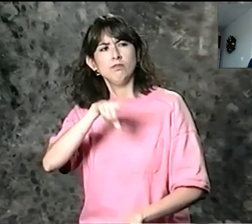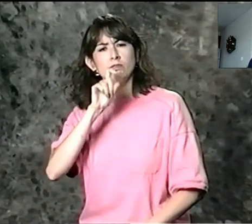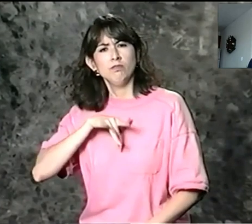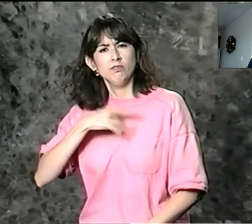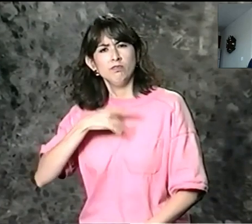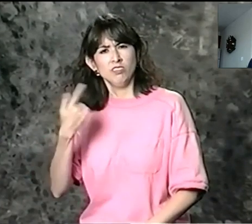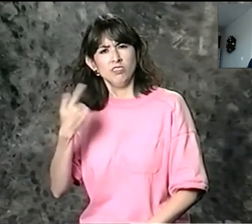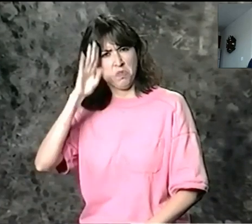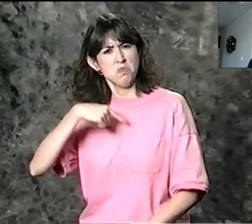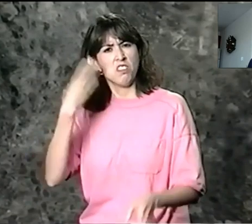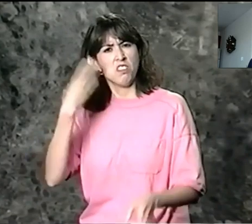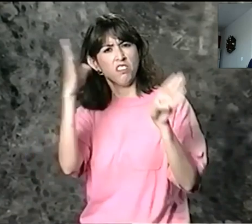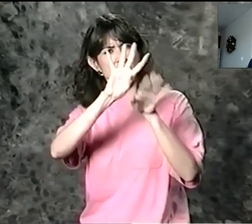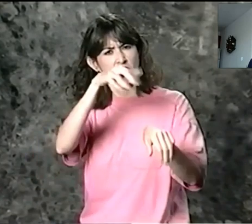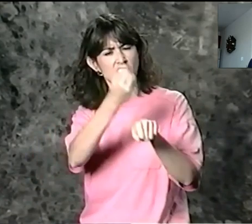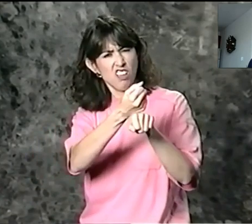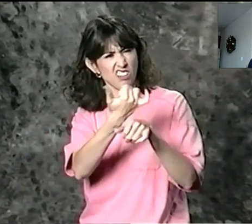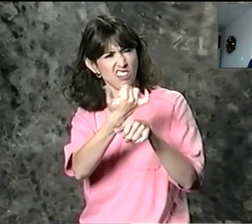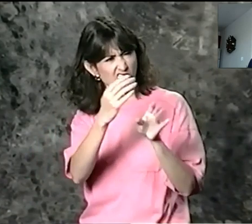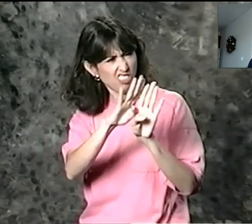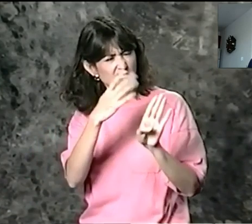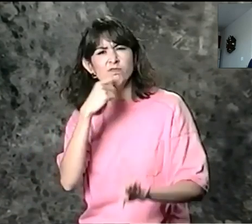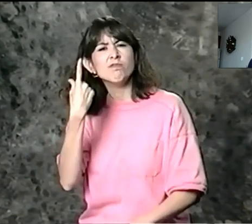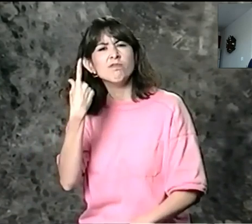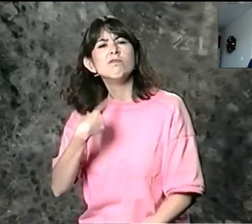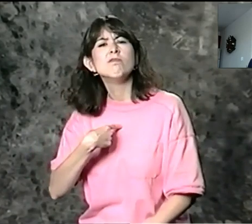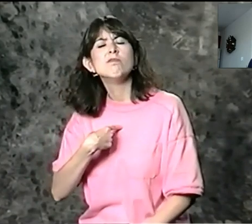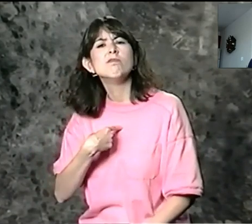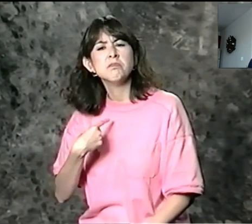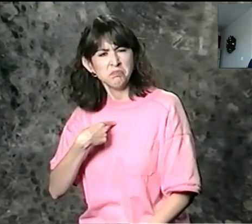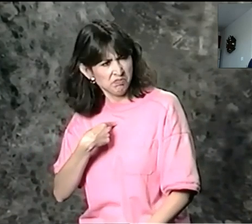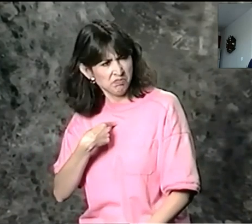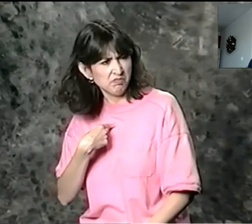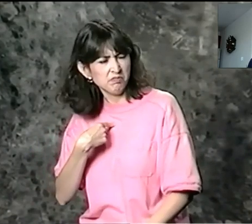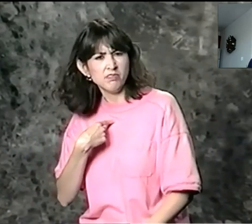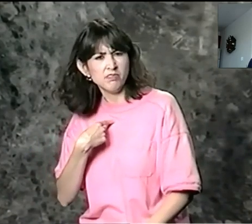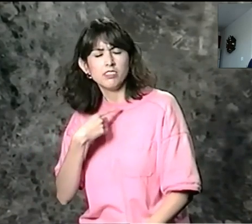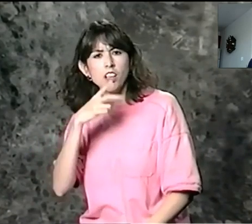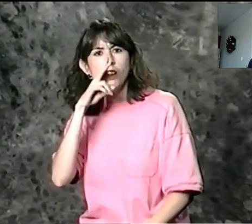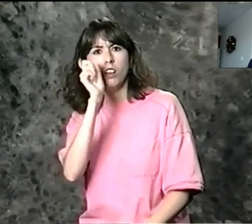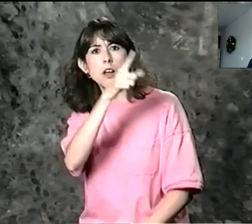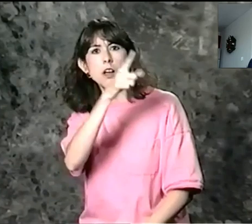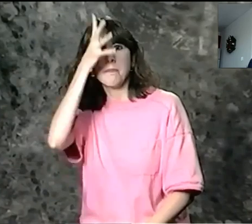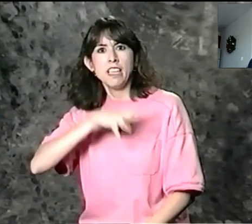And I started waking up and I noticed the door was unlocked. I was like, I knew I unlocked it. I don't